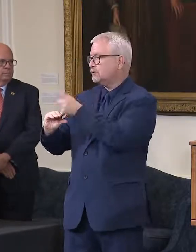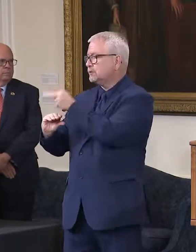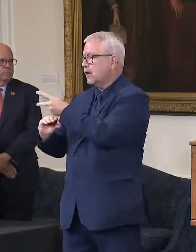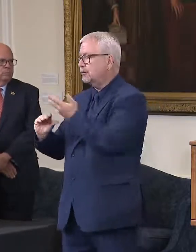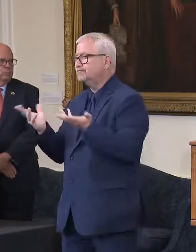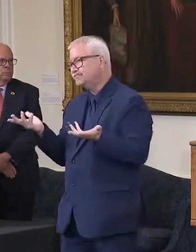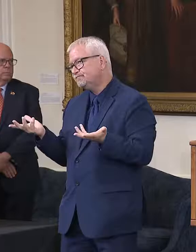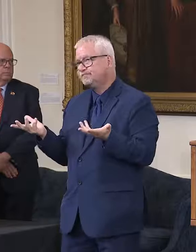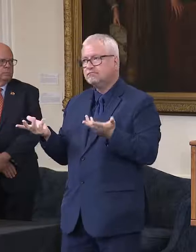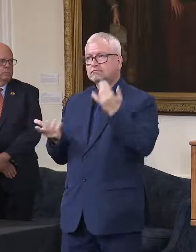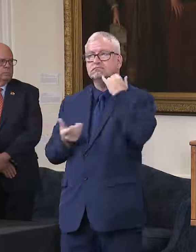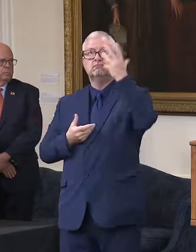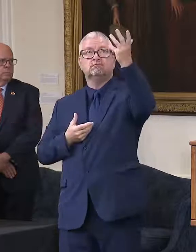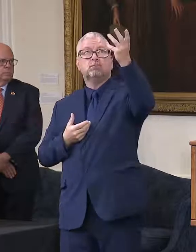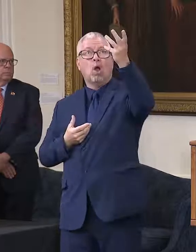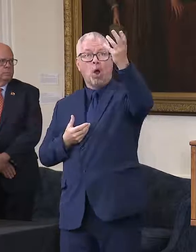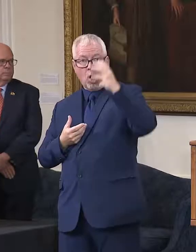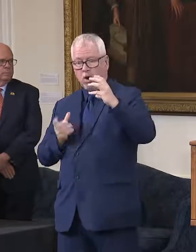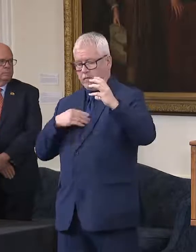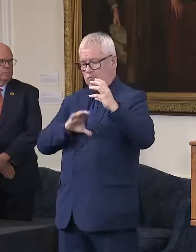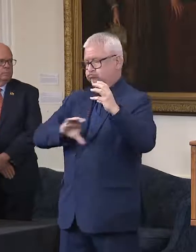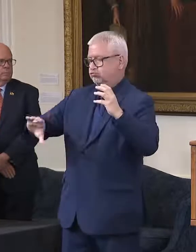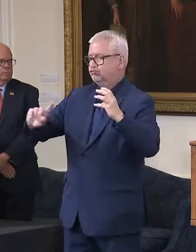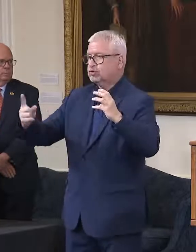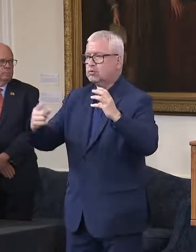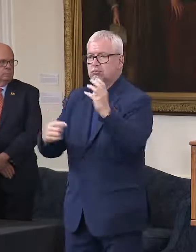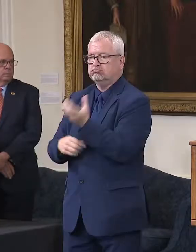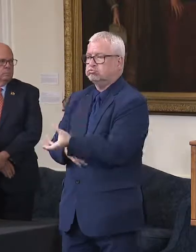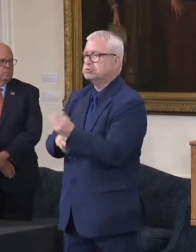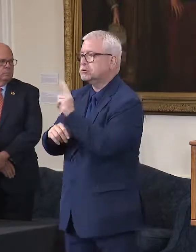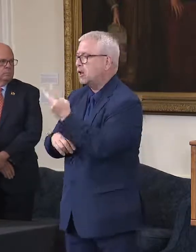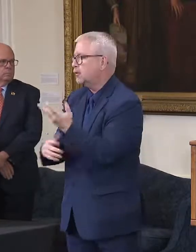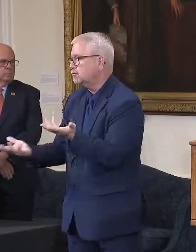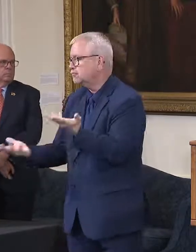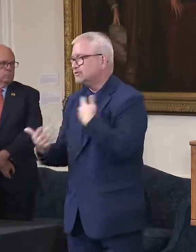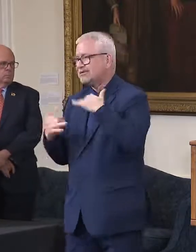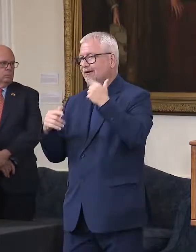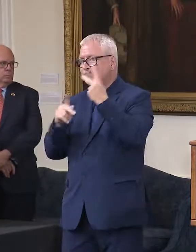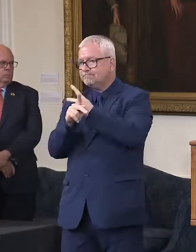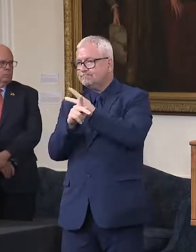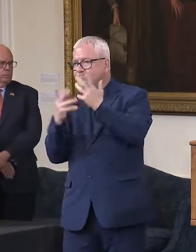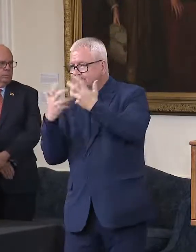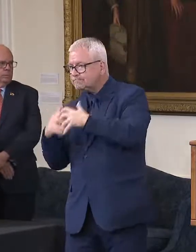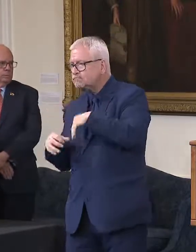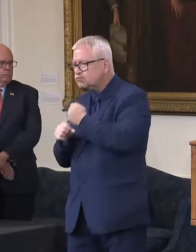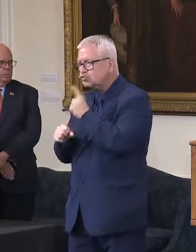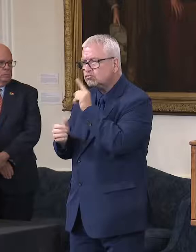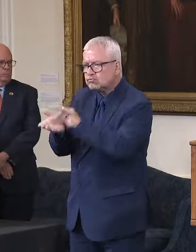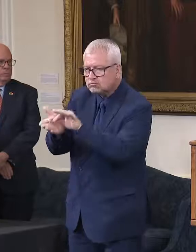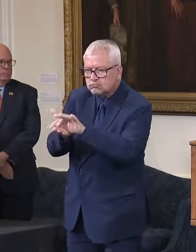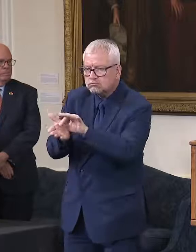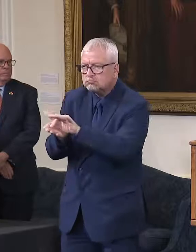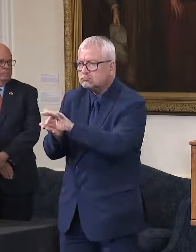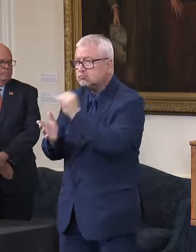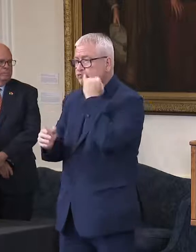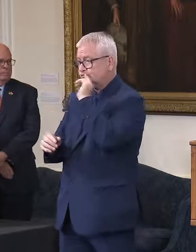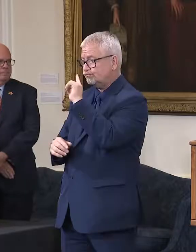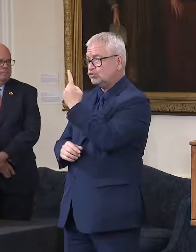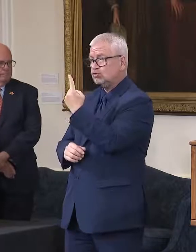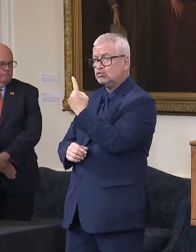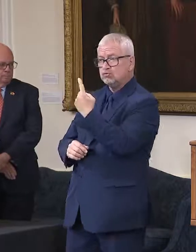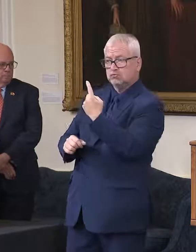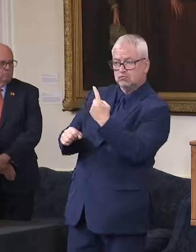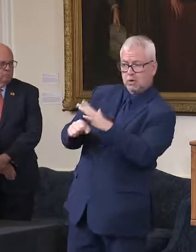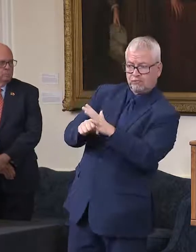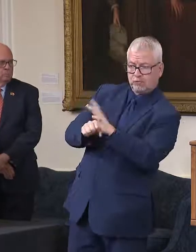cetera. So we'll be working very closely with providers to make sure that individuals who got or get a first dose coming up